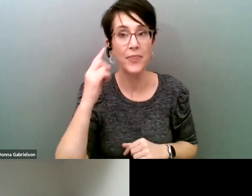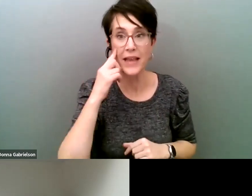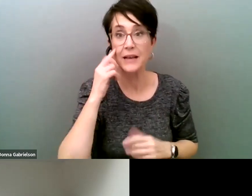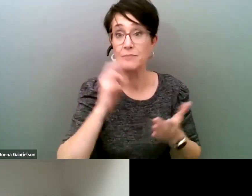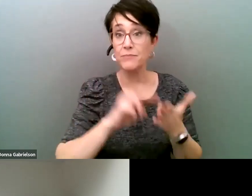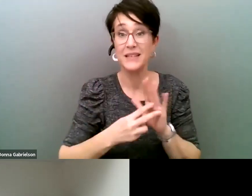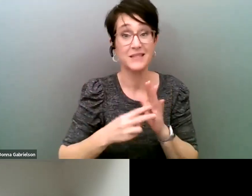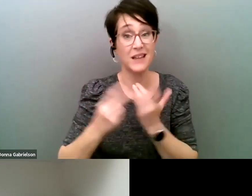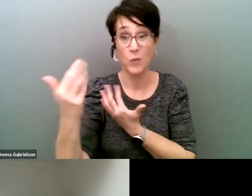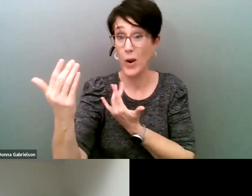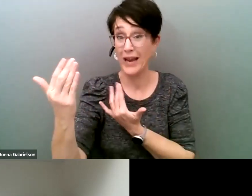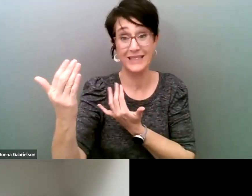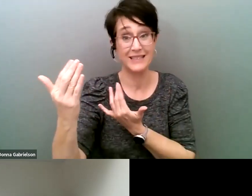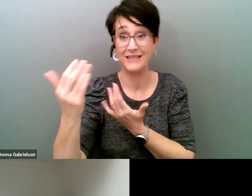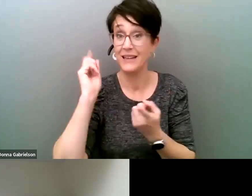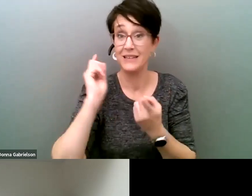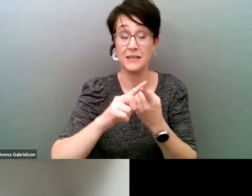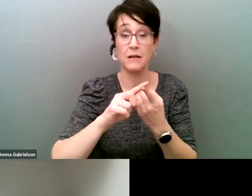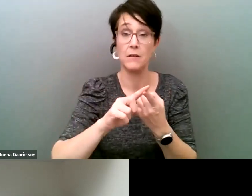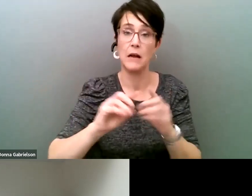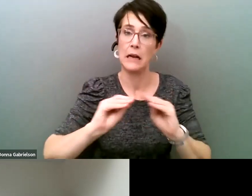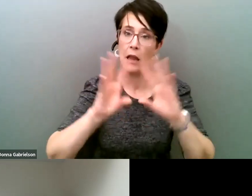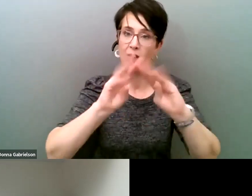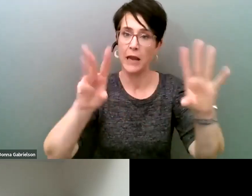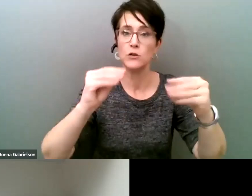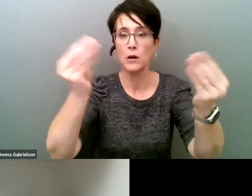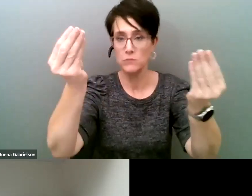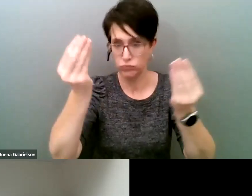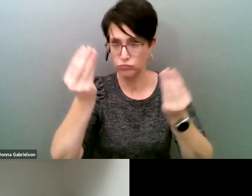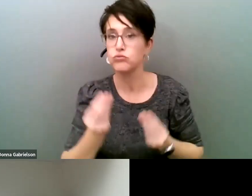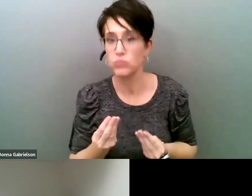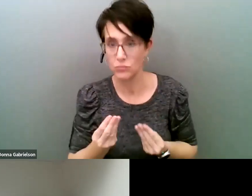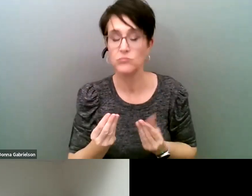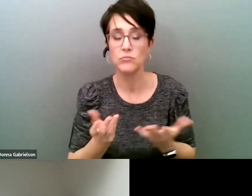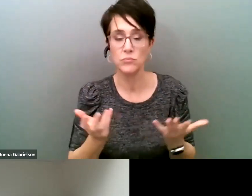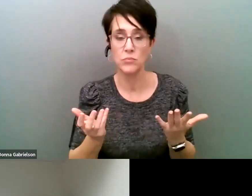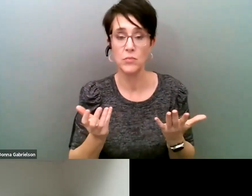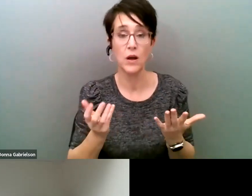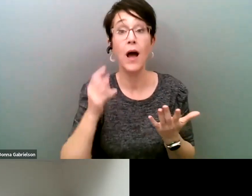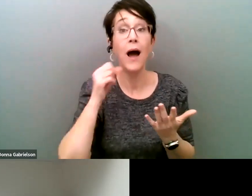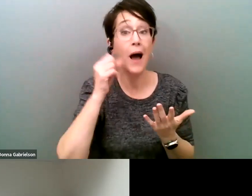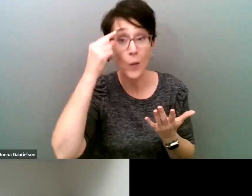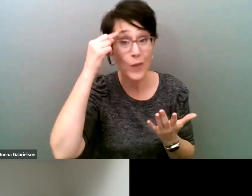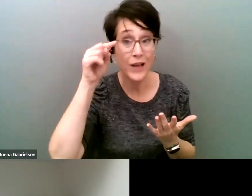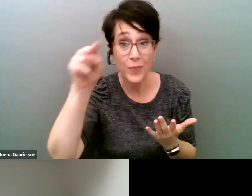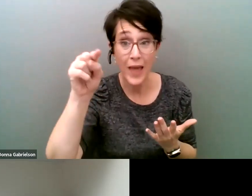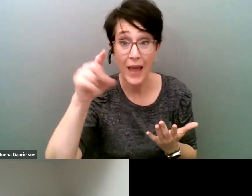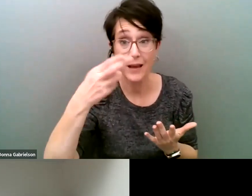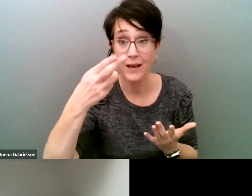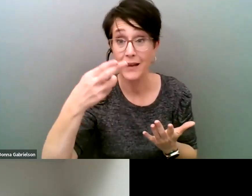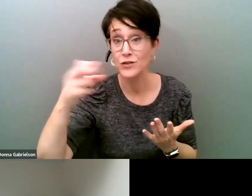work through some of that. I guess the bottom line is I don't think they have all the answers yet.